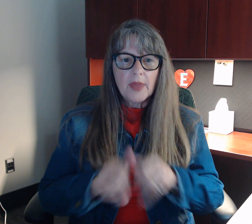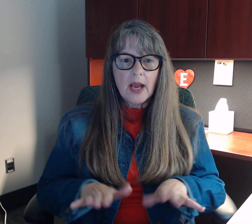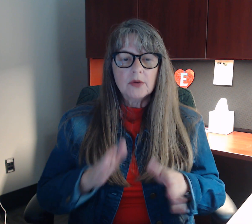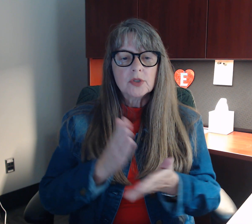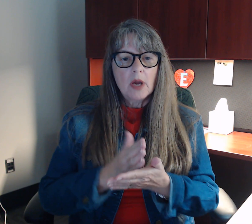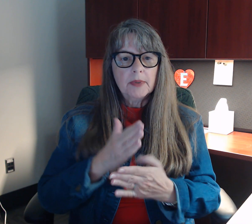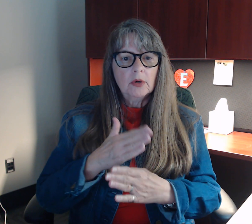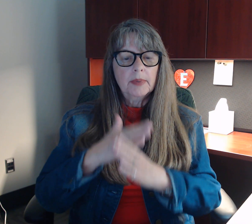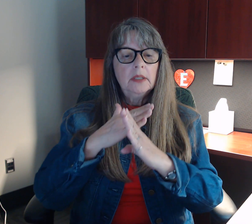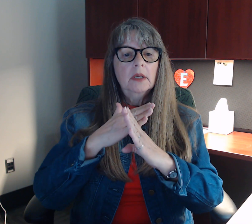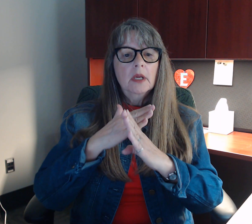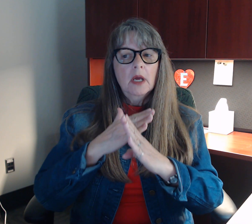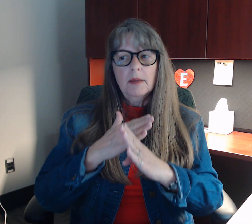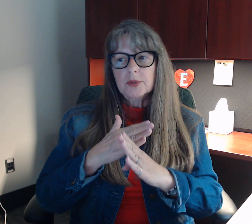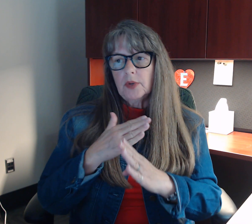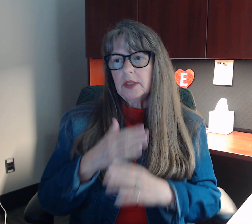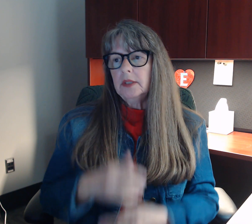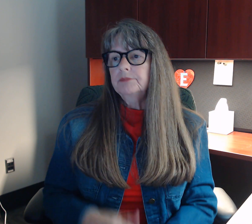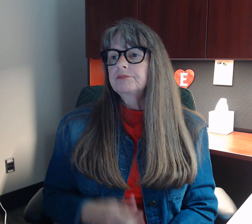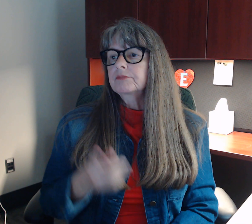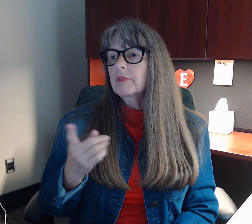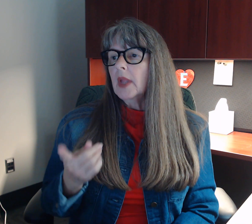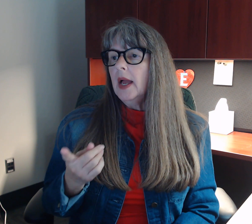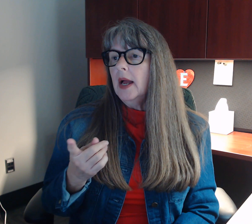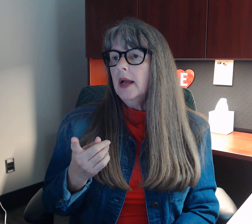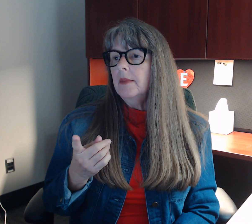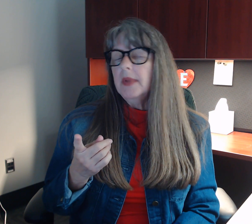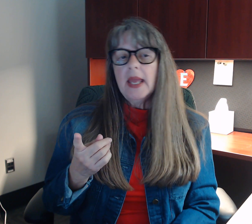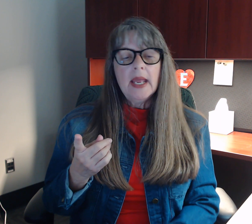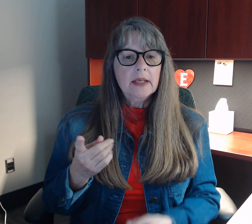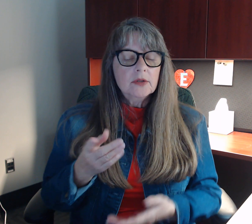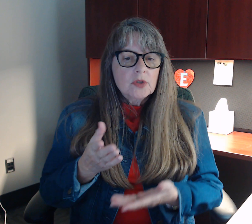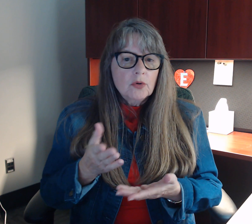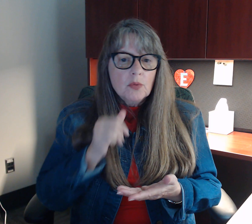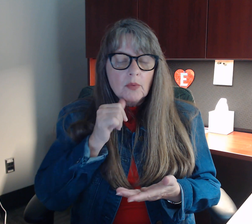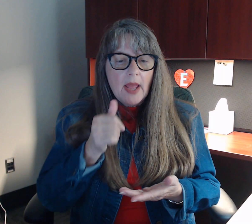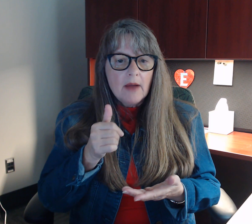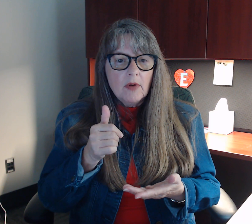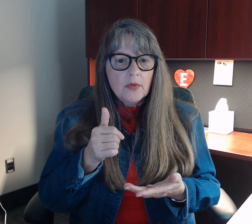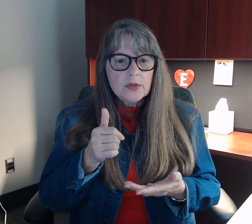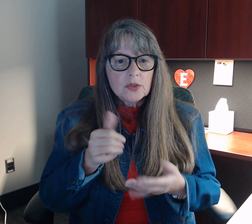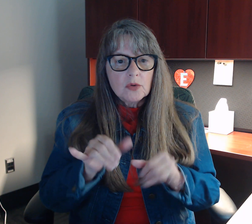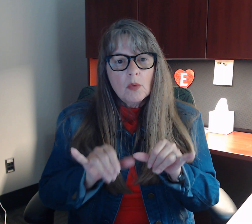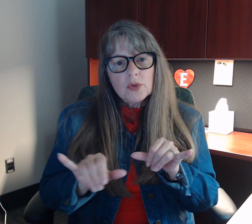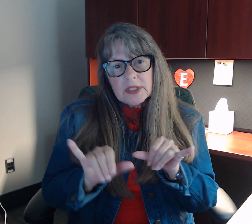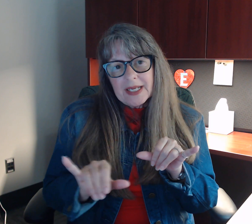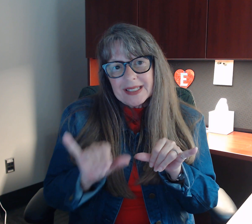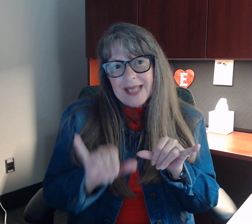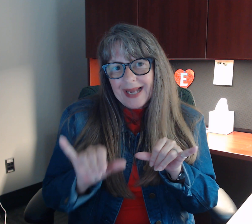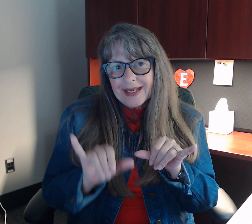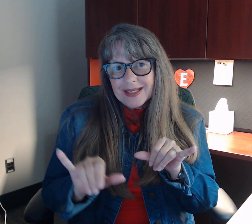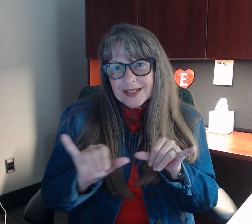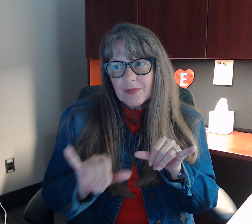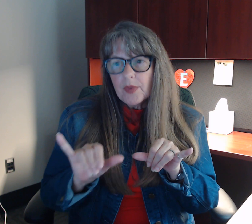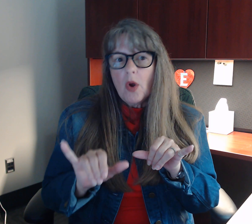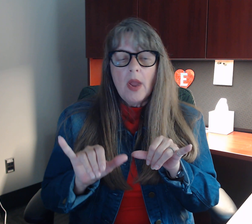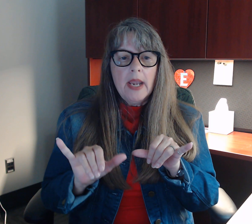without stopping or being obstructed. And so you won't have all this, so it won't just stay stagnant, and it